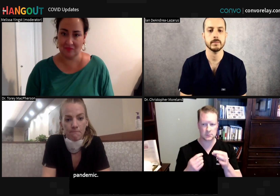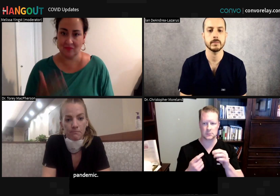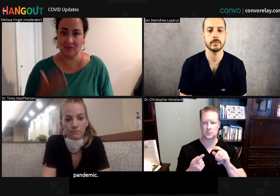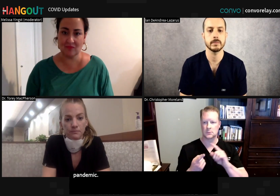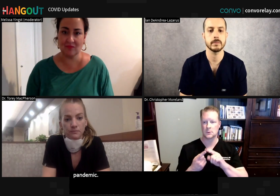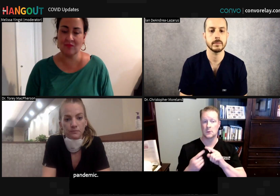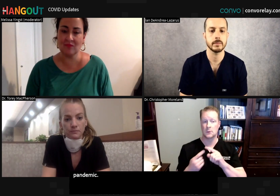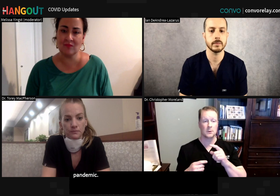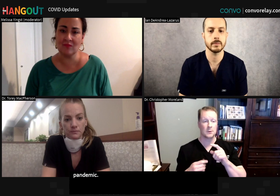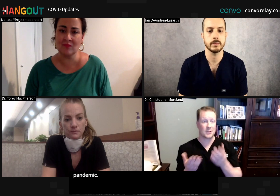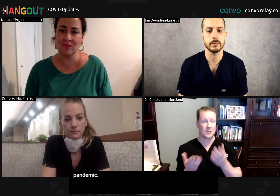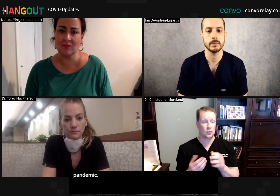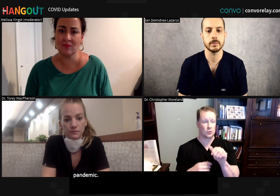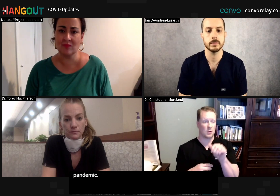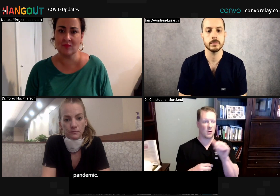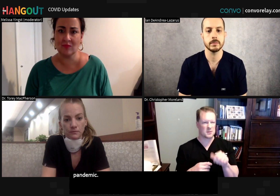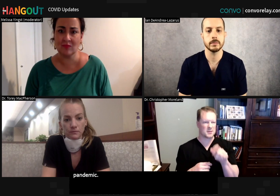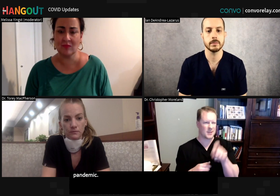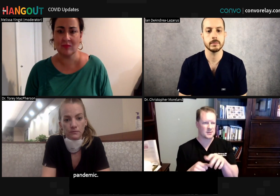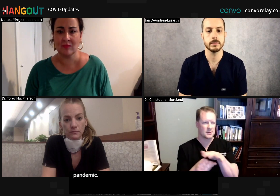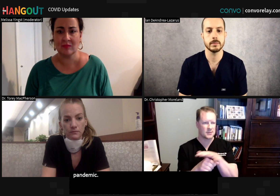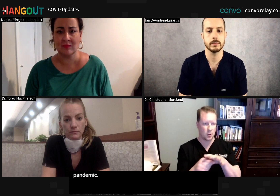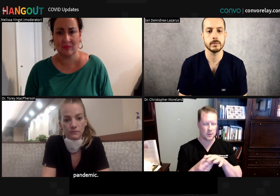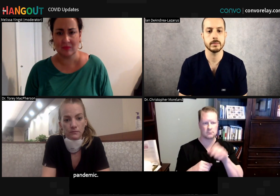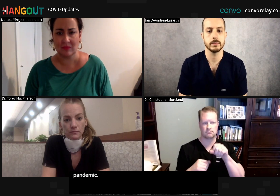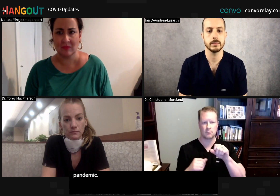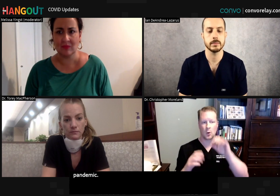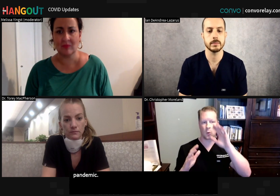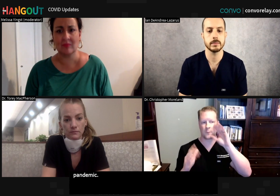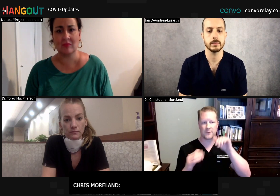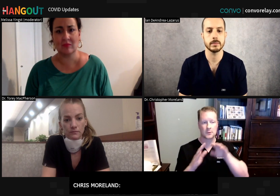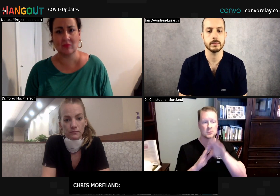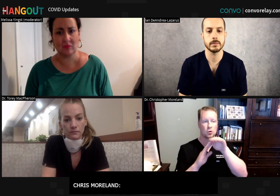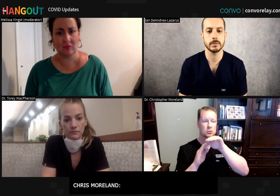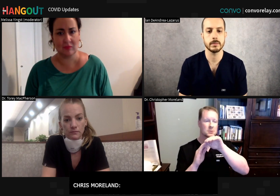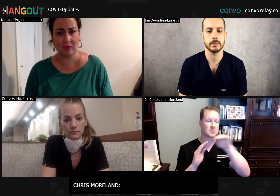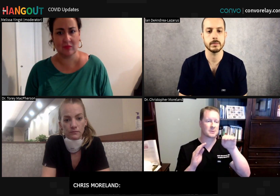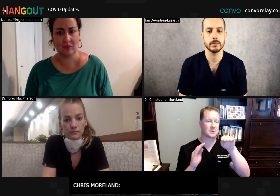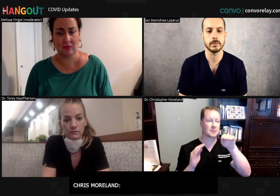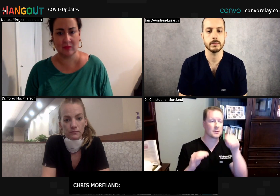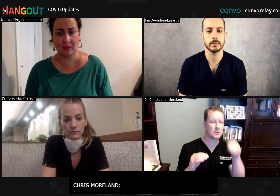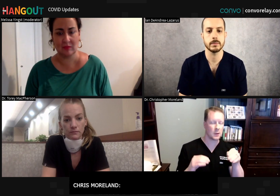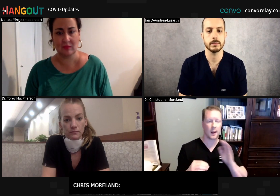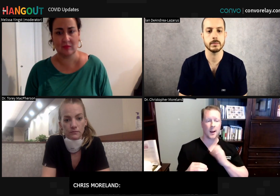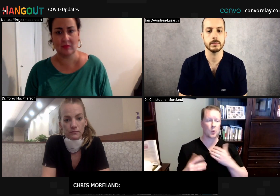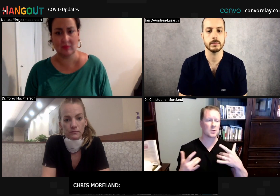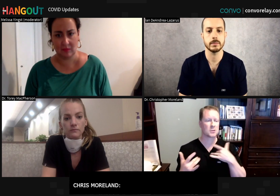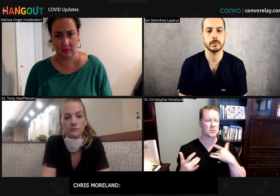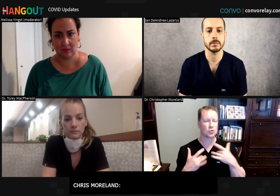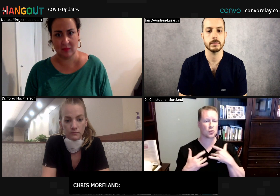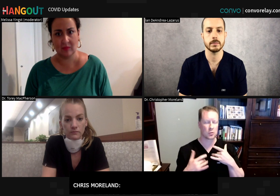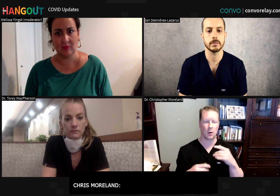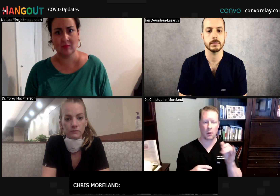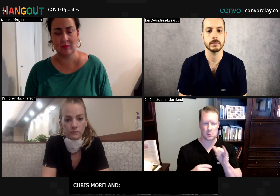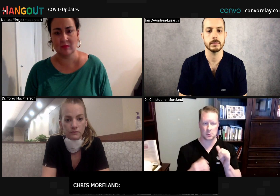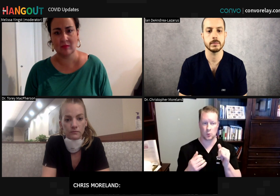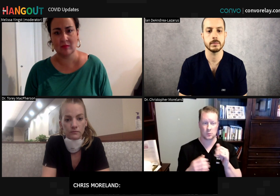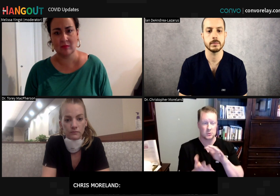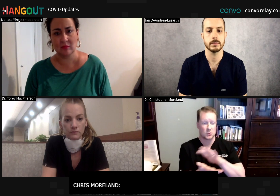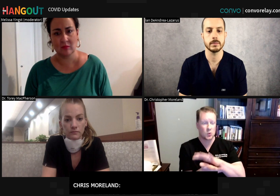cases. Well, if I could add to that, in the Austin area, hopefully we're at a plateau and that we're going to decline. But our